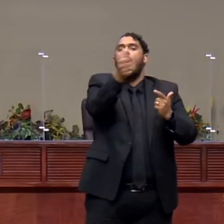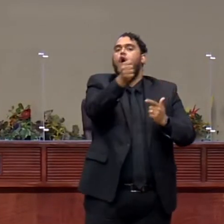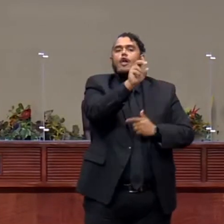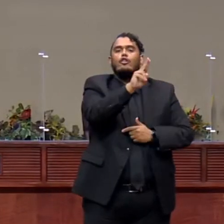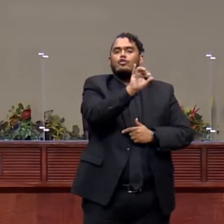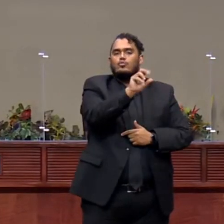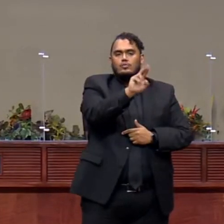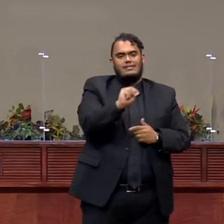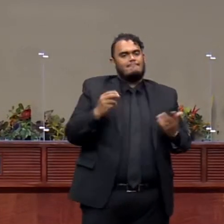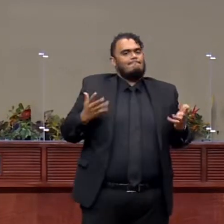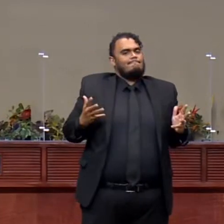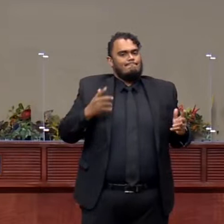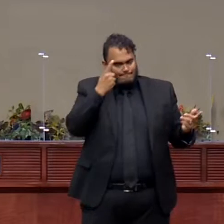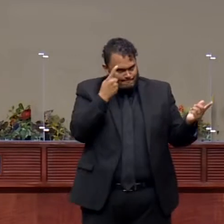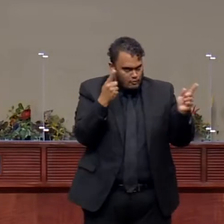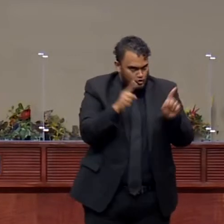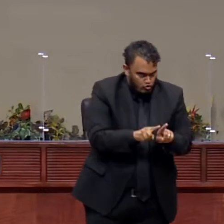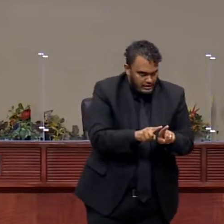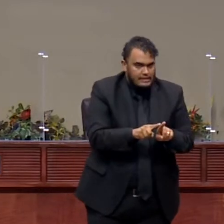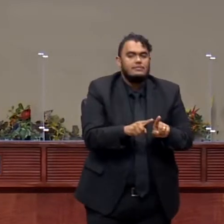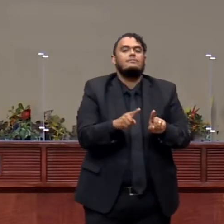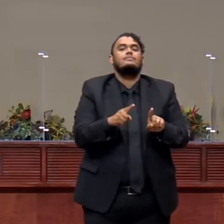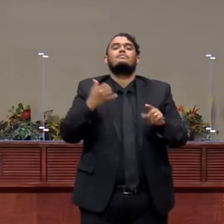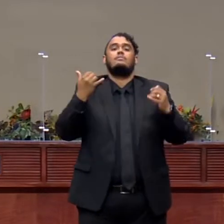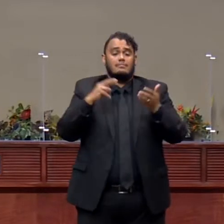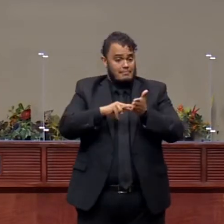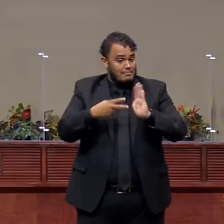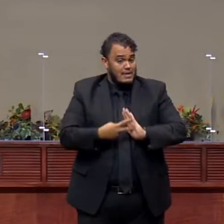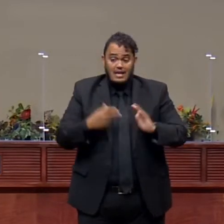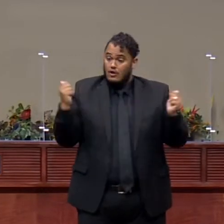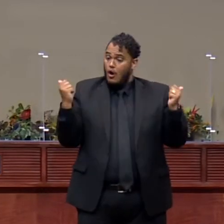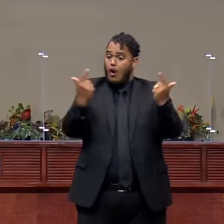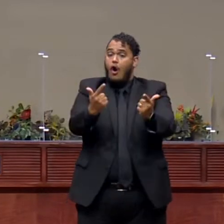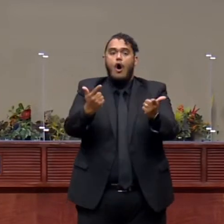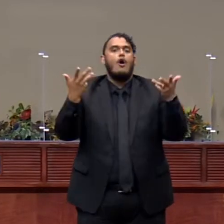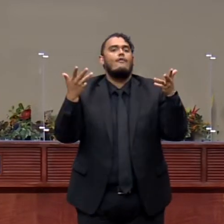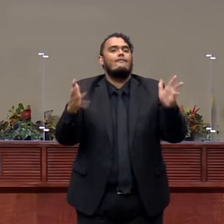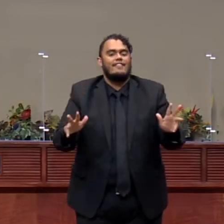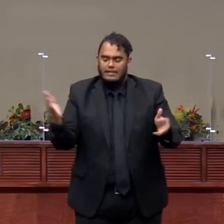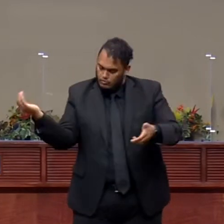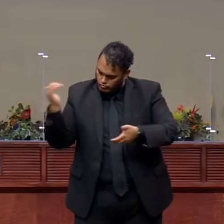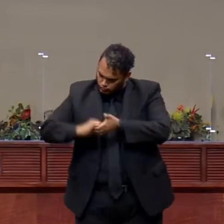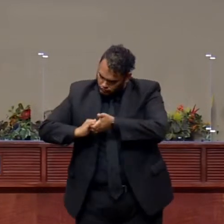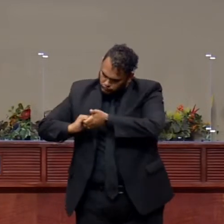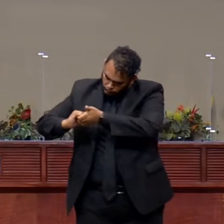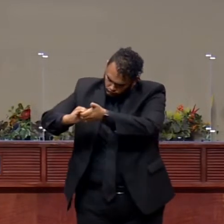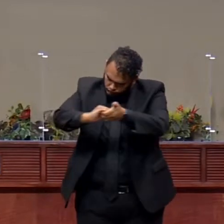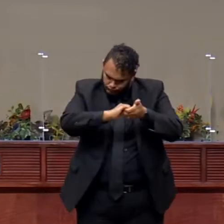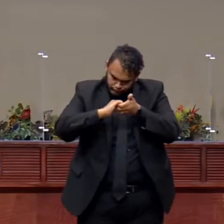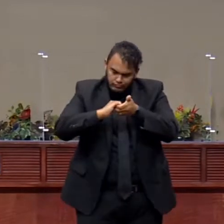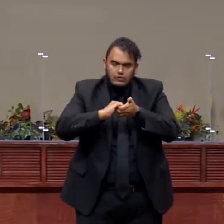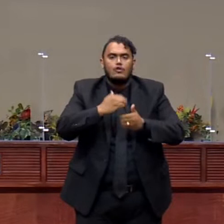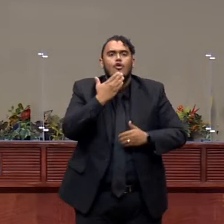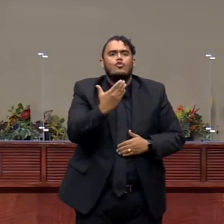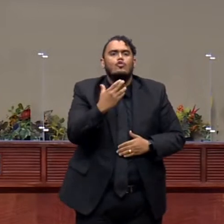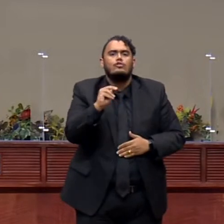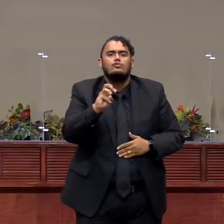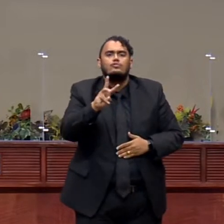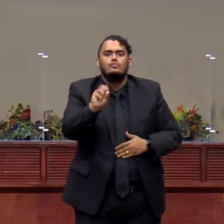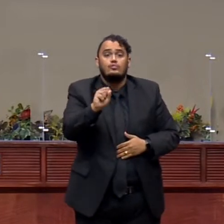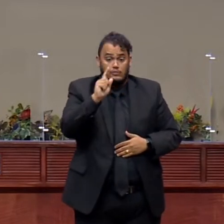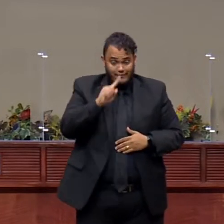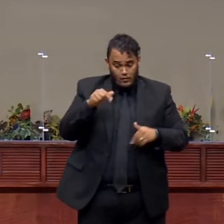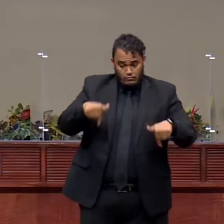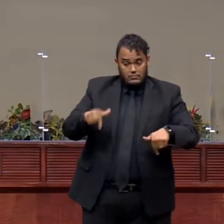with us. And so that is good news for Orange County. That is good news for our residents.